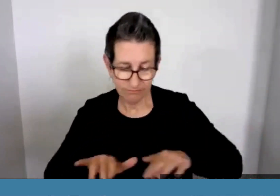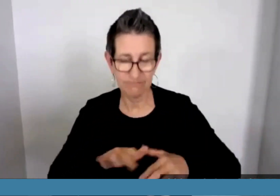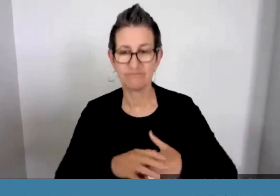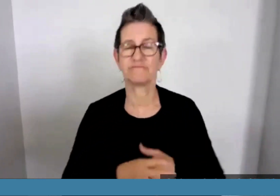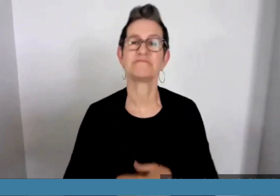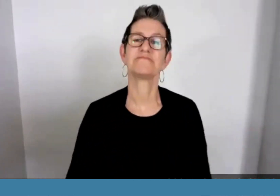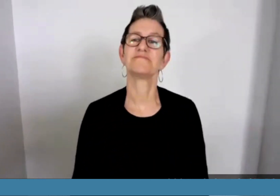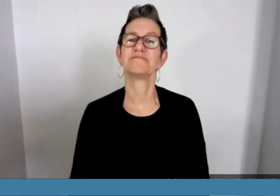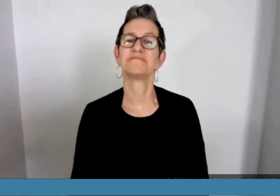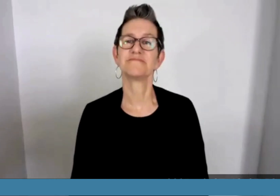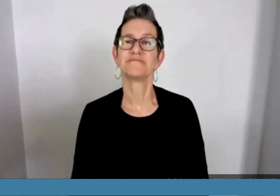directly.